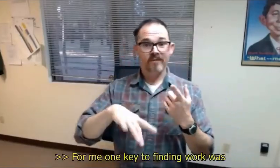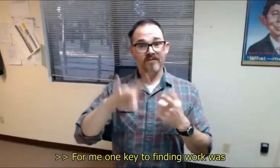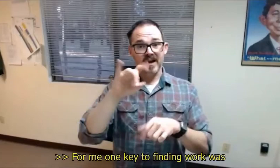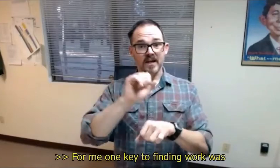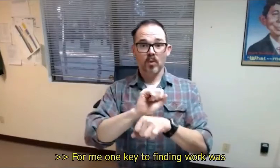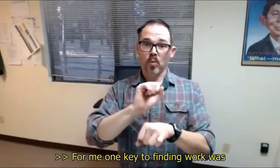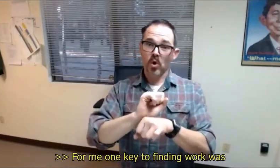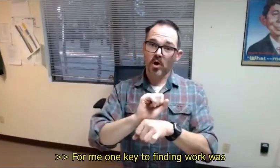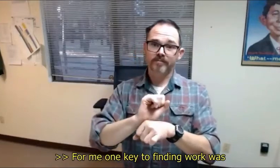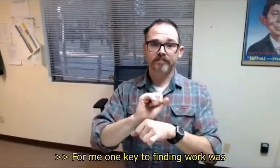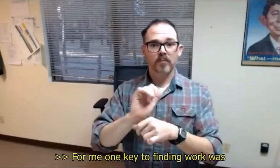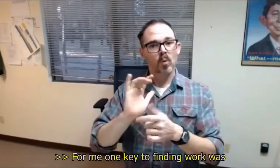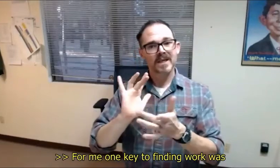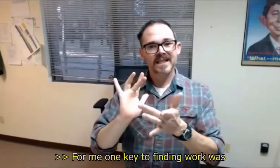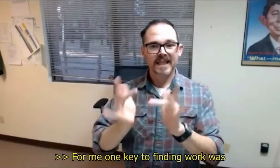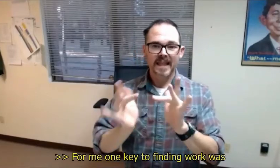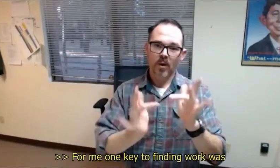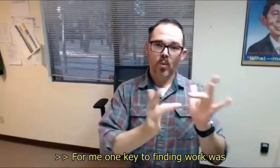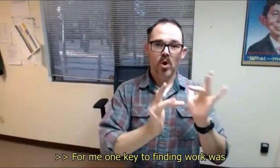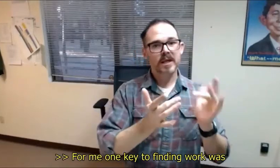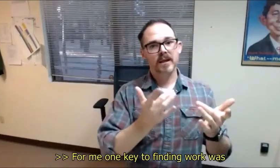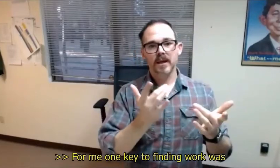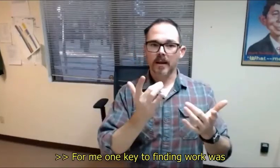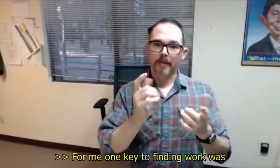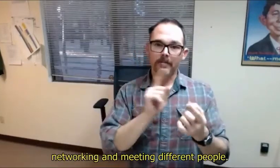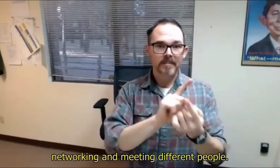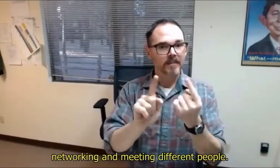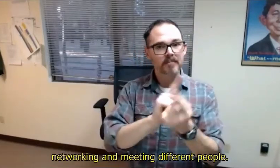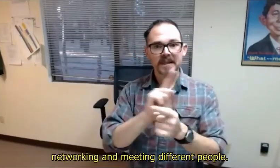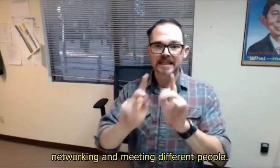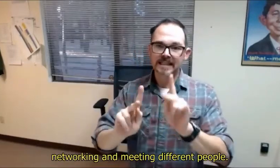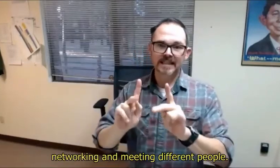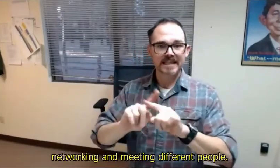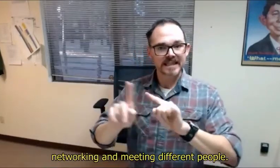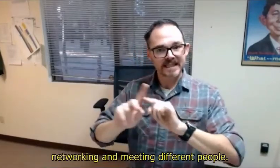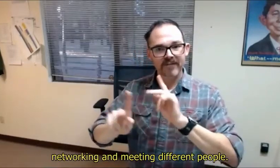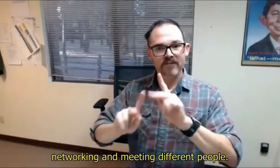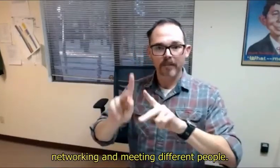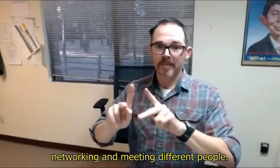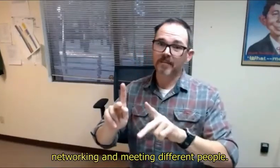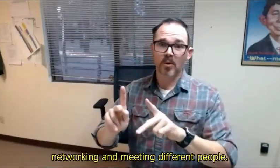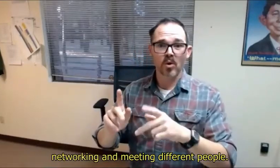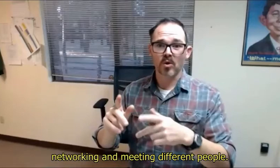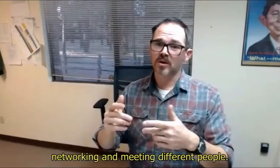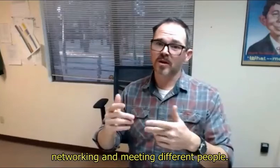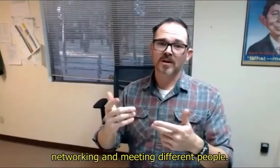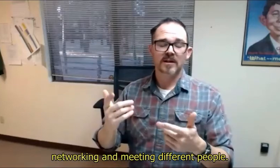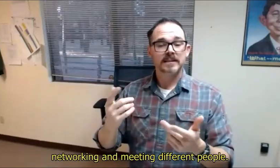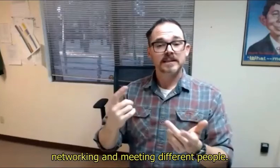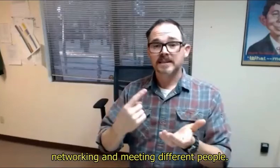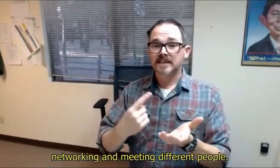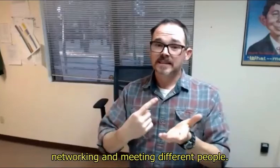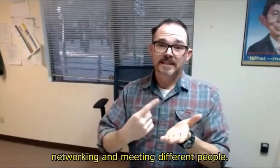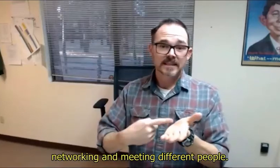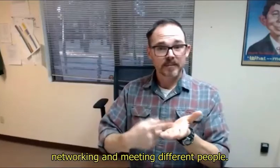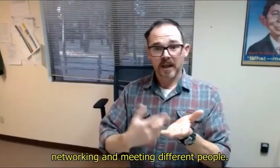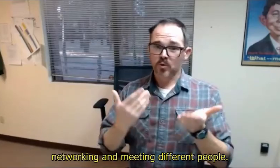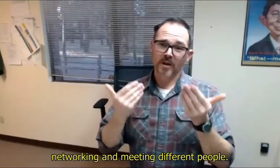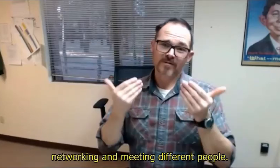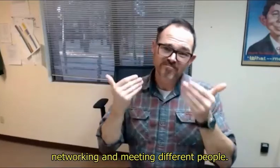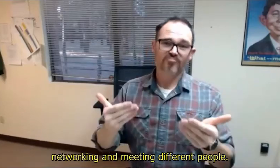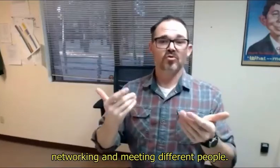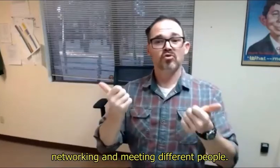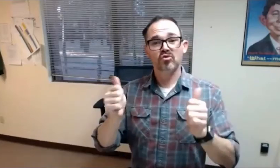For me, one key to finding work was networking and meeting different